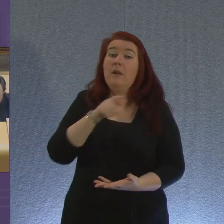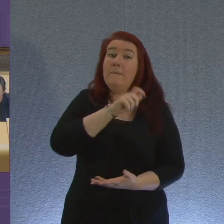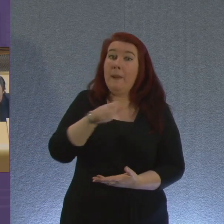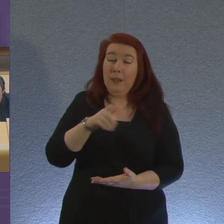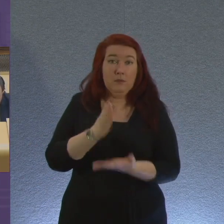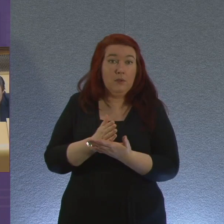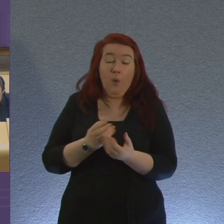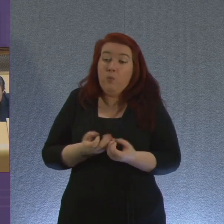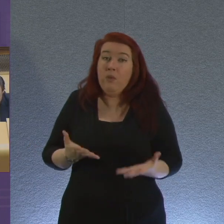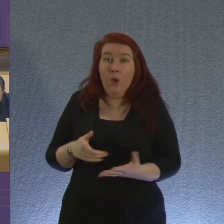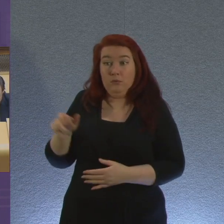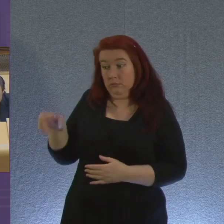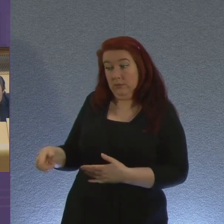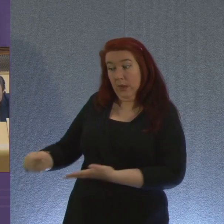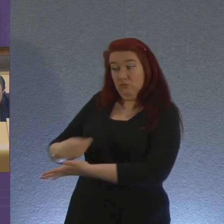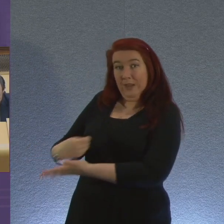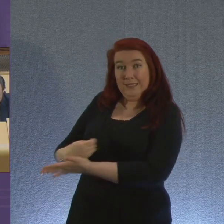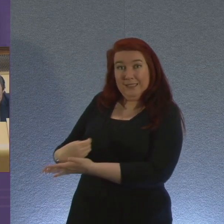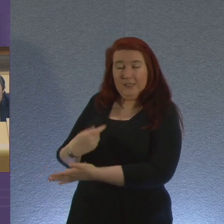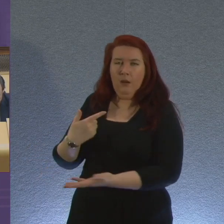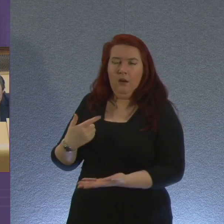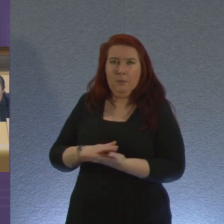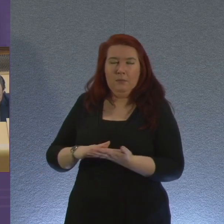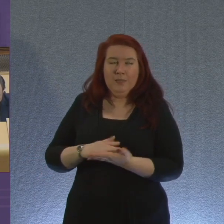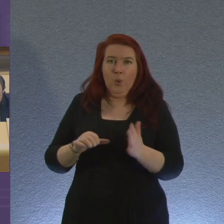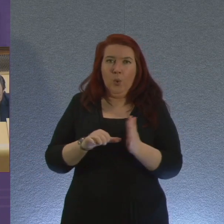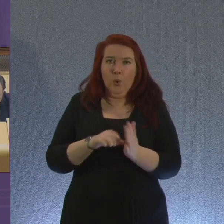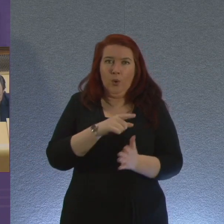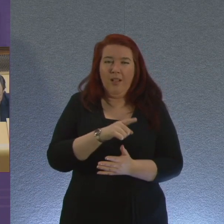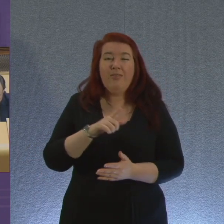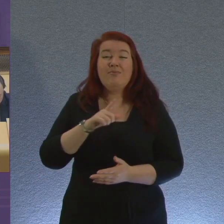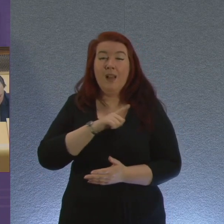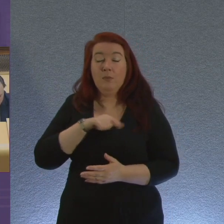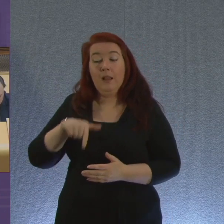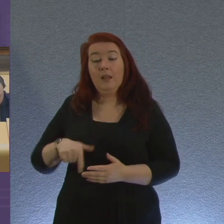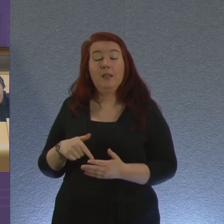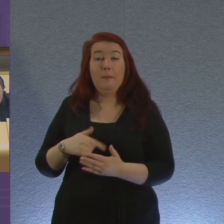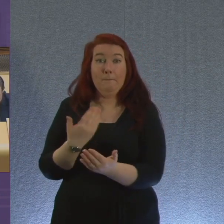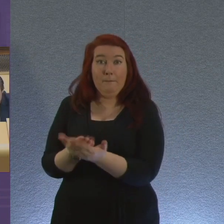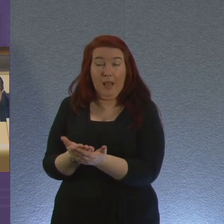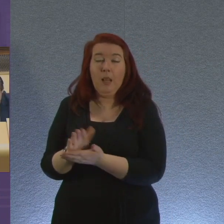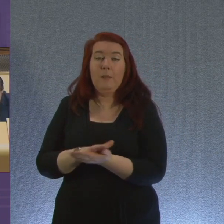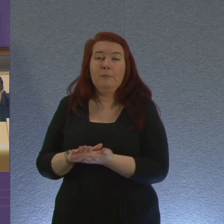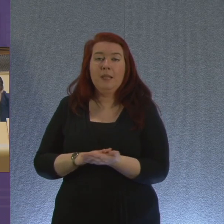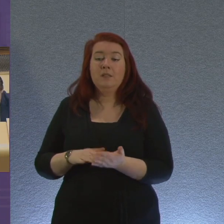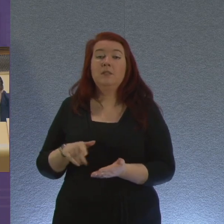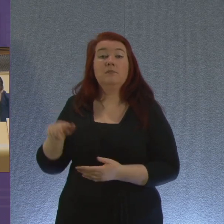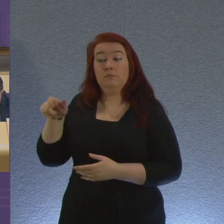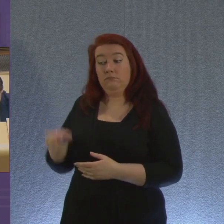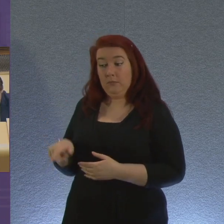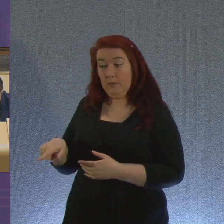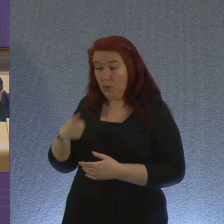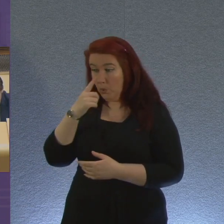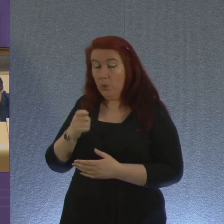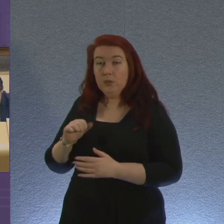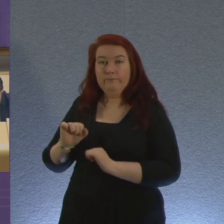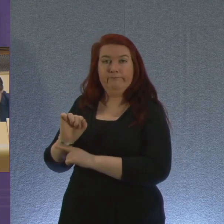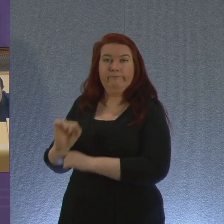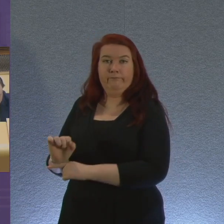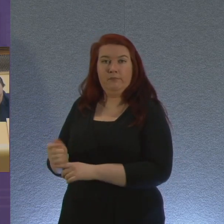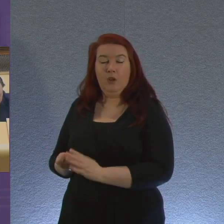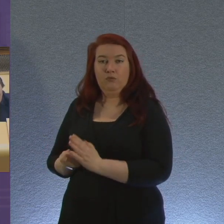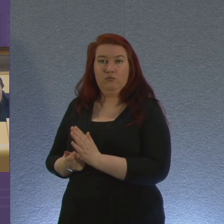real hardship. And so what this bill does, in effect, is potentially extend the period in which a tenant might avoid eviction for